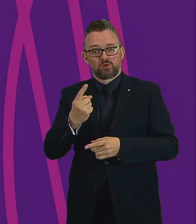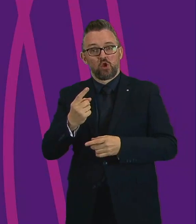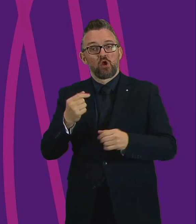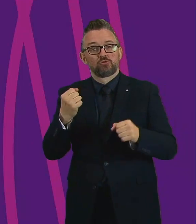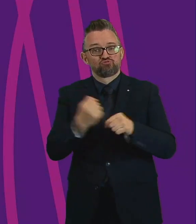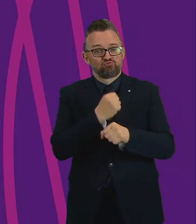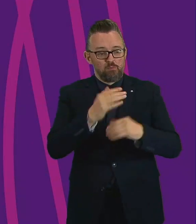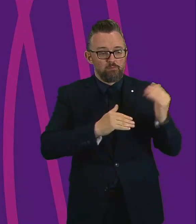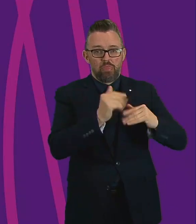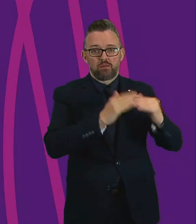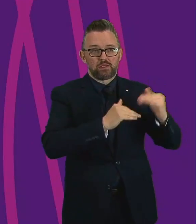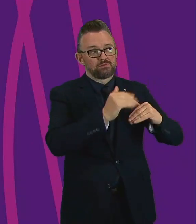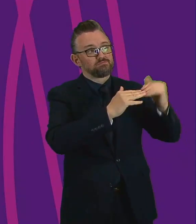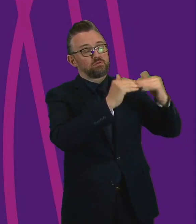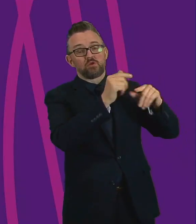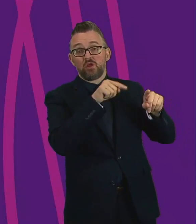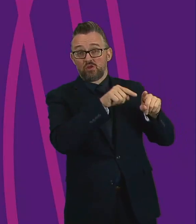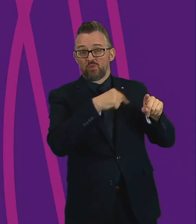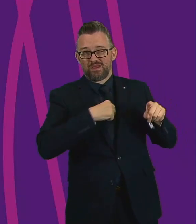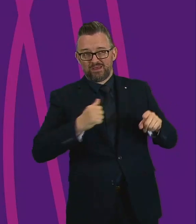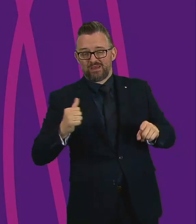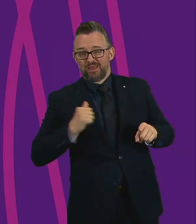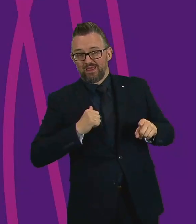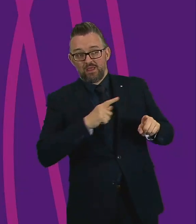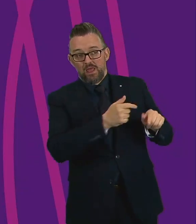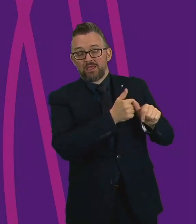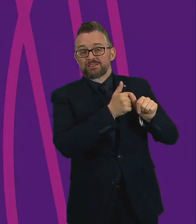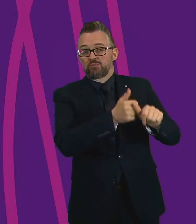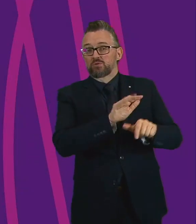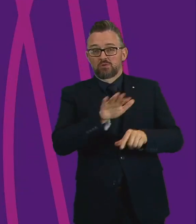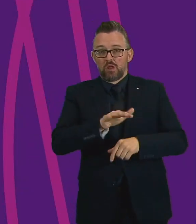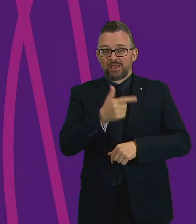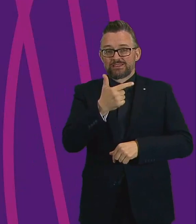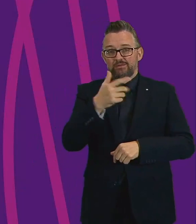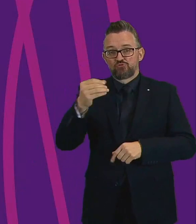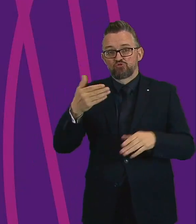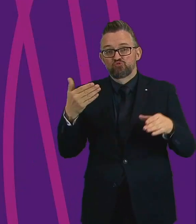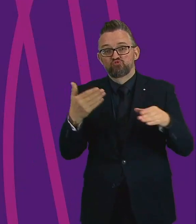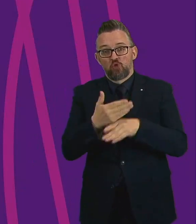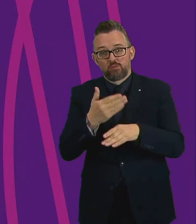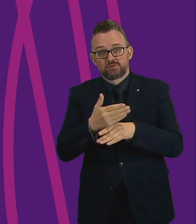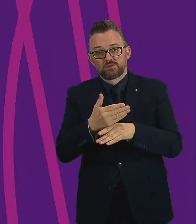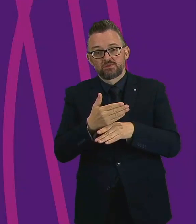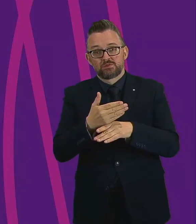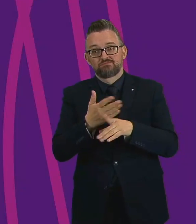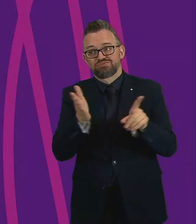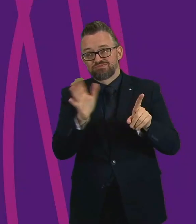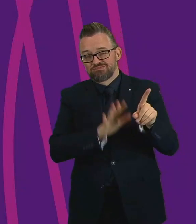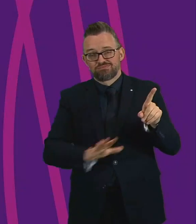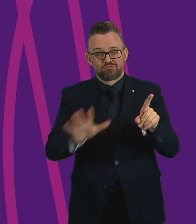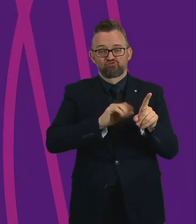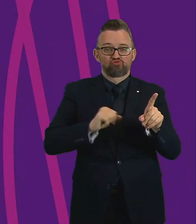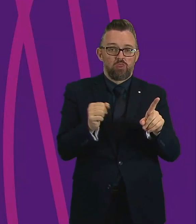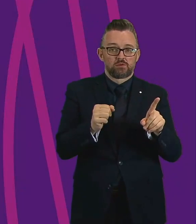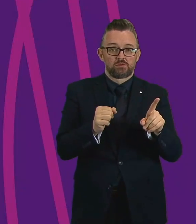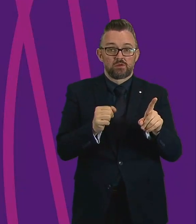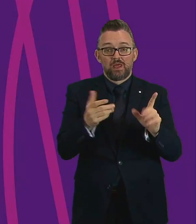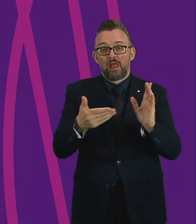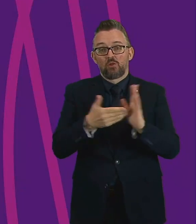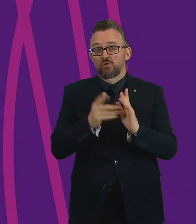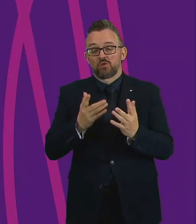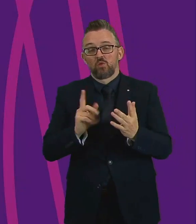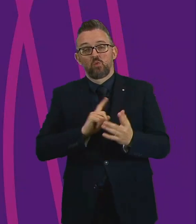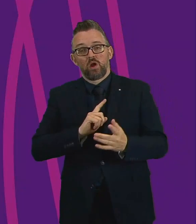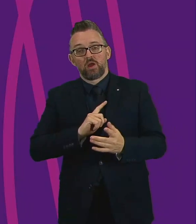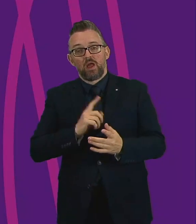construction activity, which we estimate will support around 700 jobs in the wider Scottish economy, including through a